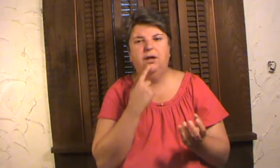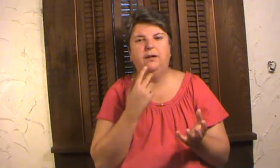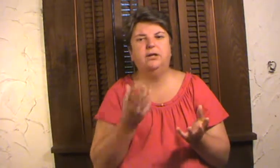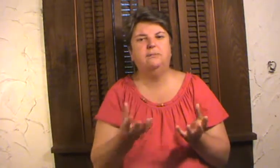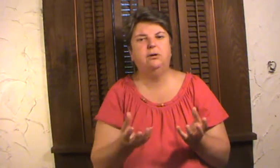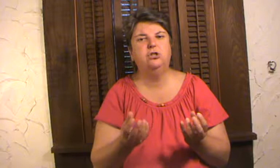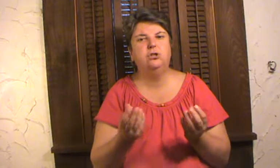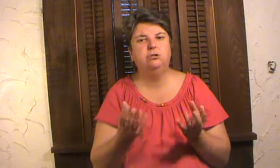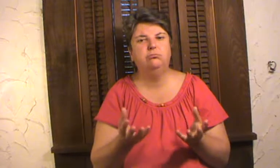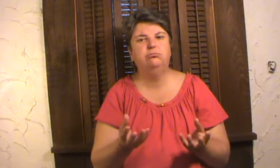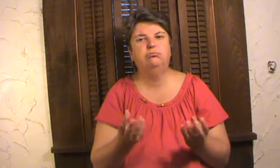that expression.